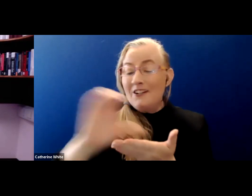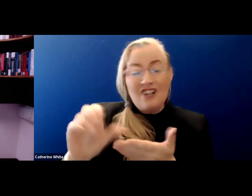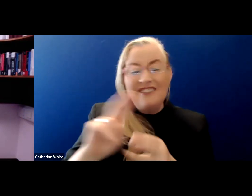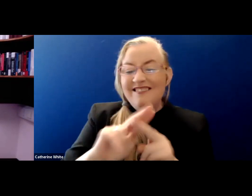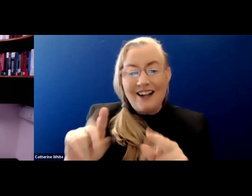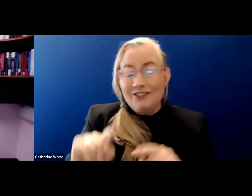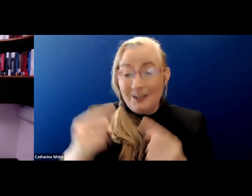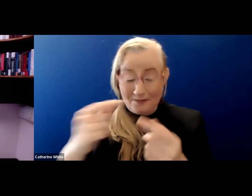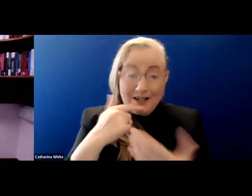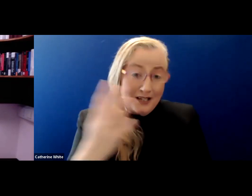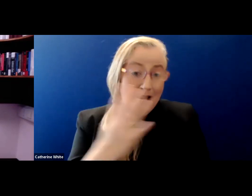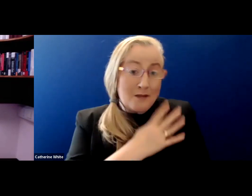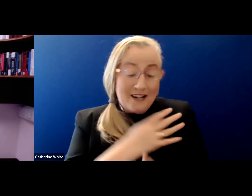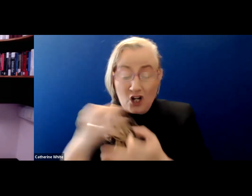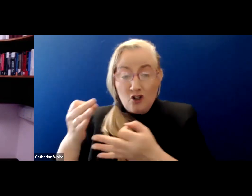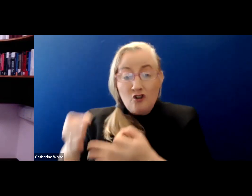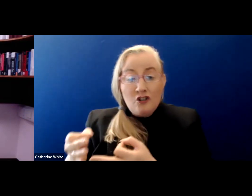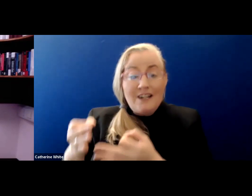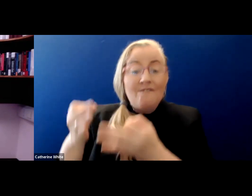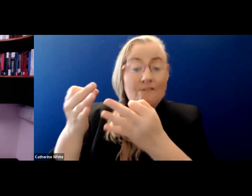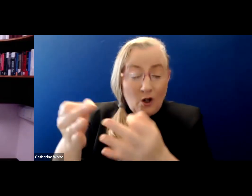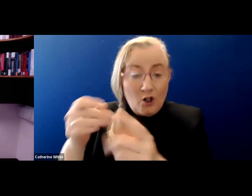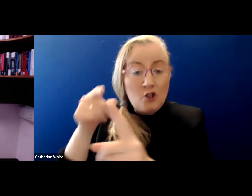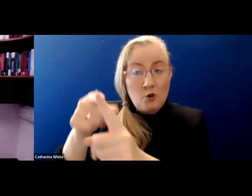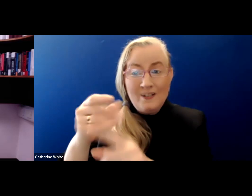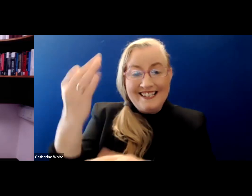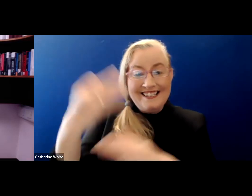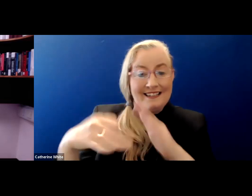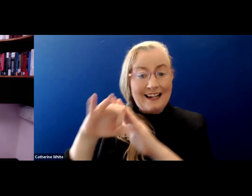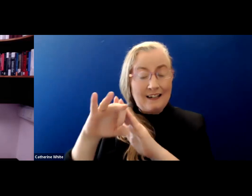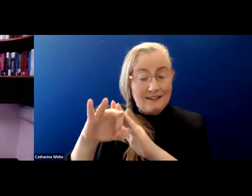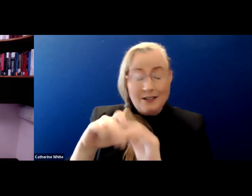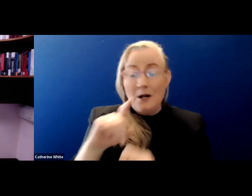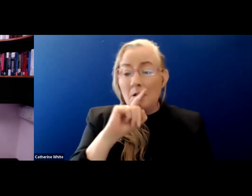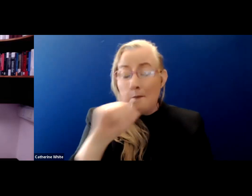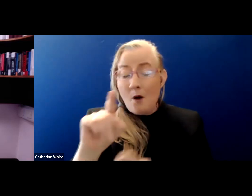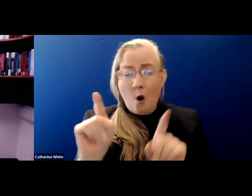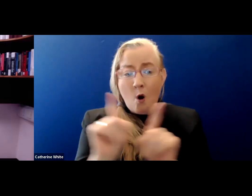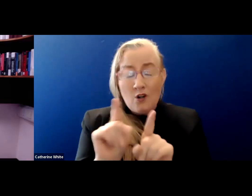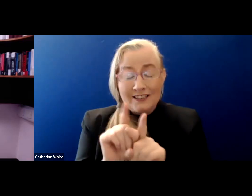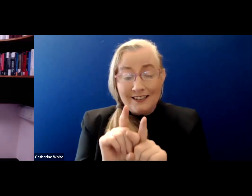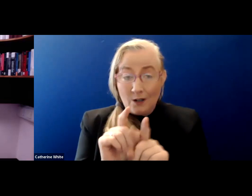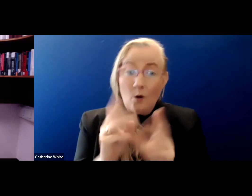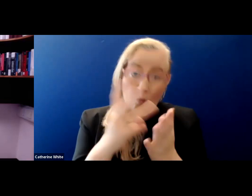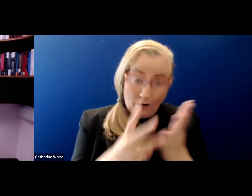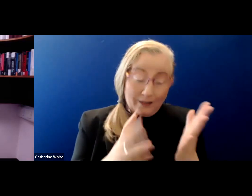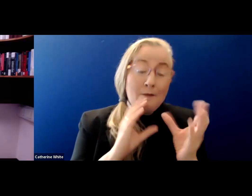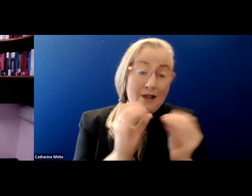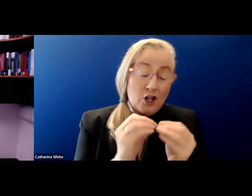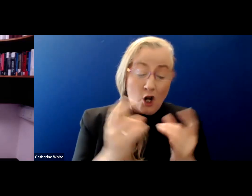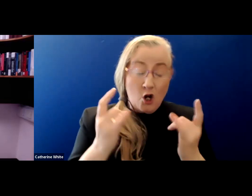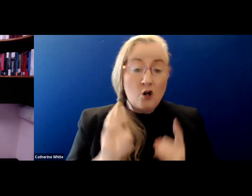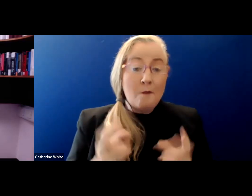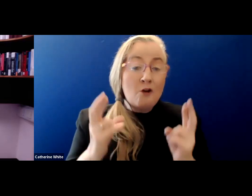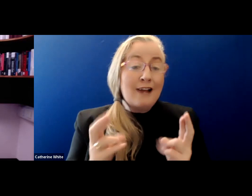that the committee tends to defer to states in this respect, but it bears noting also that human rights bodies